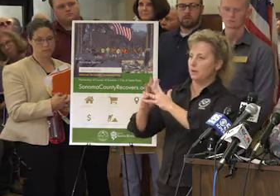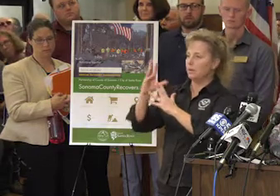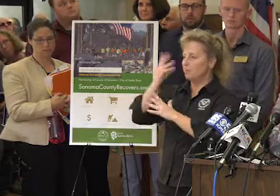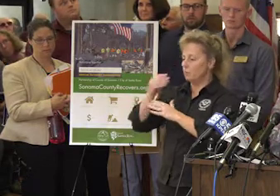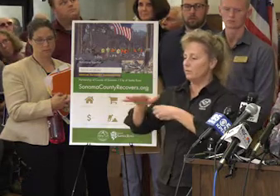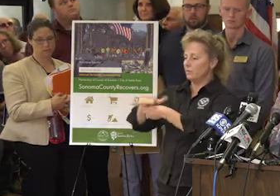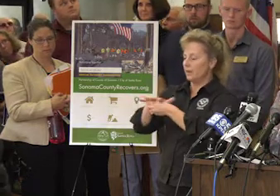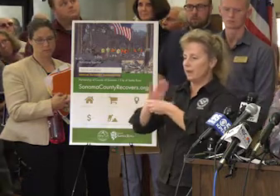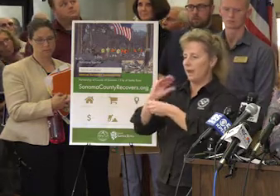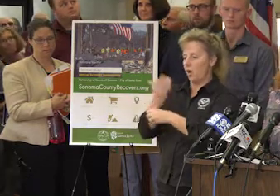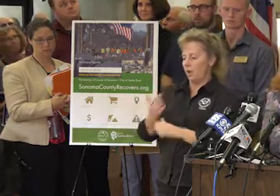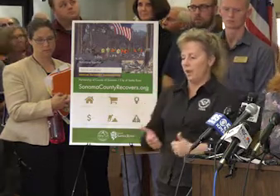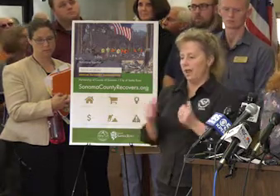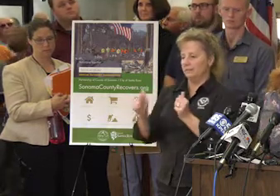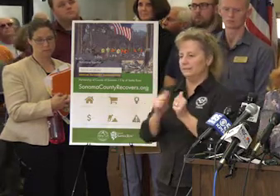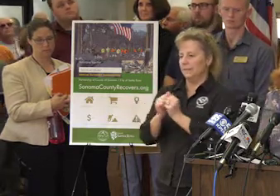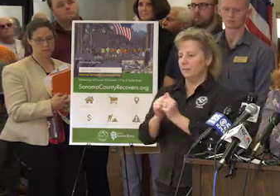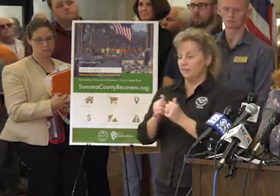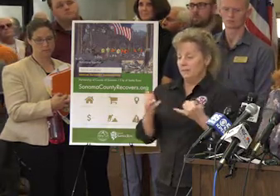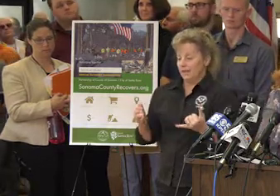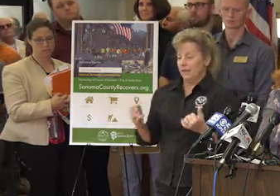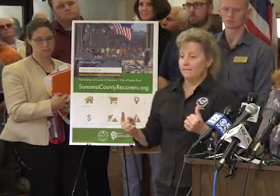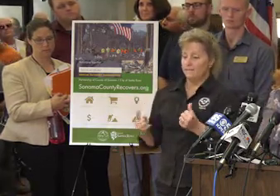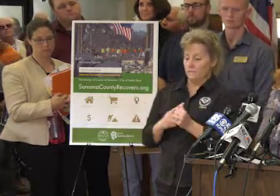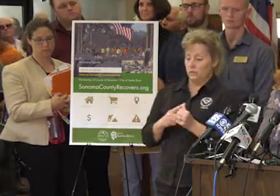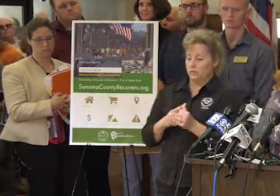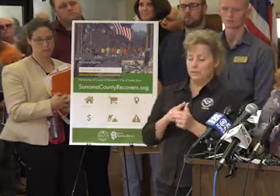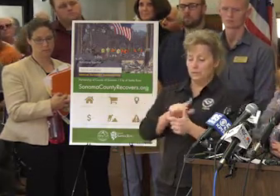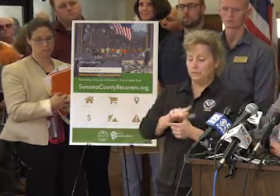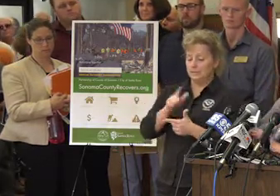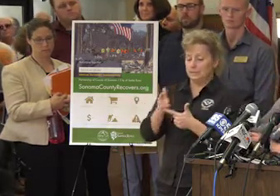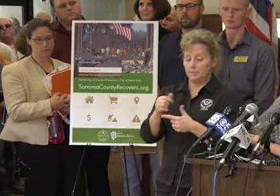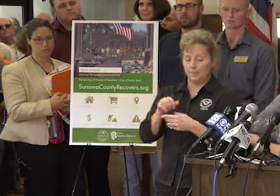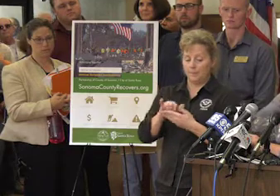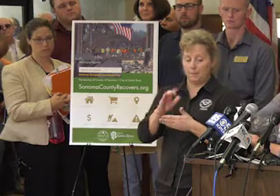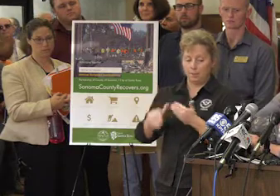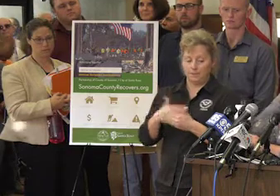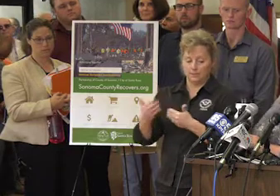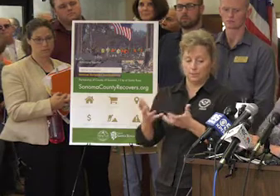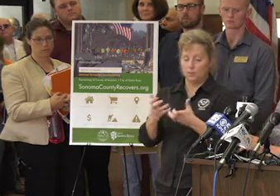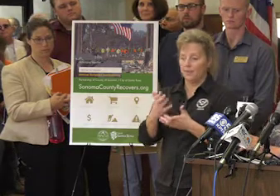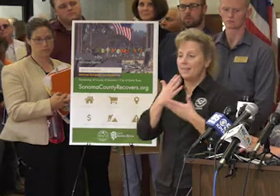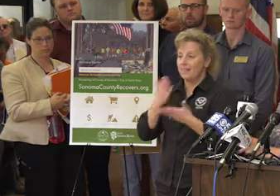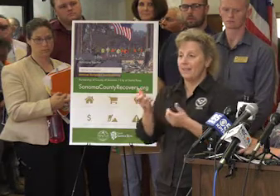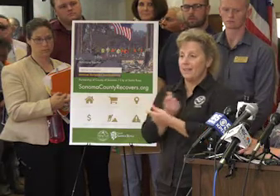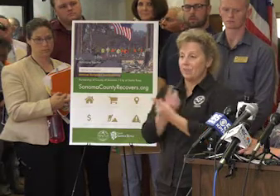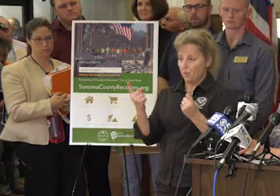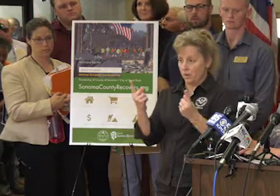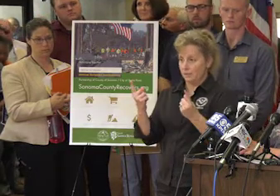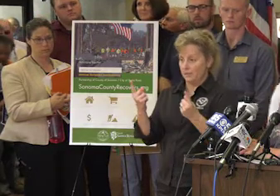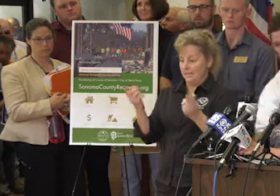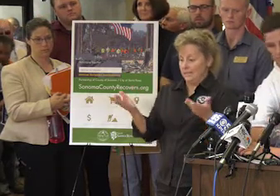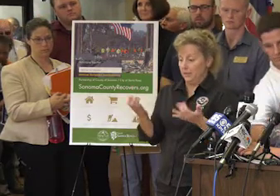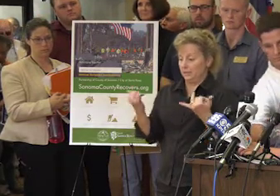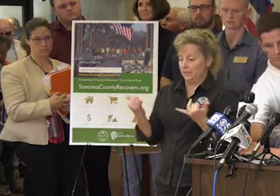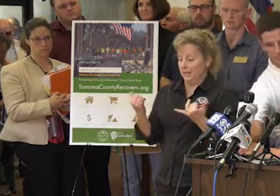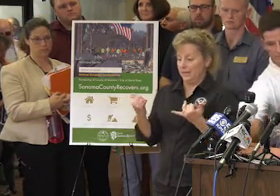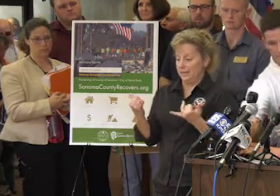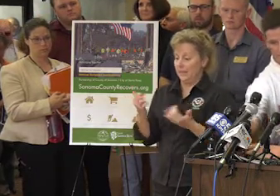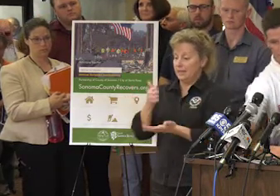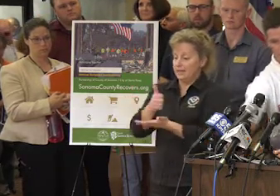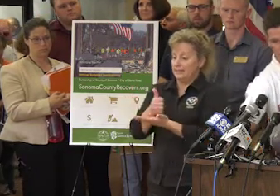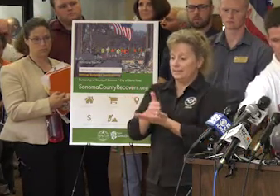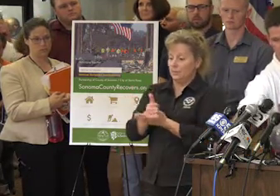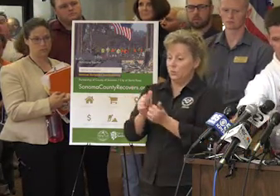lives together. Today is the first step in that process, and we want to thank everyone who is here today in